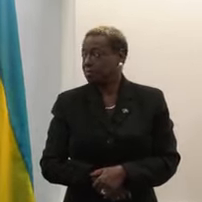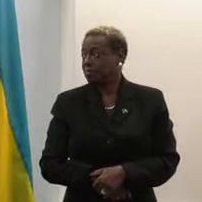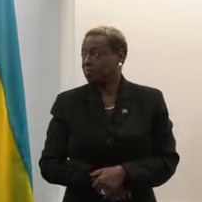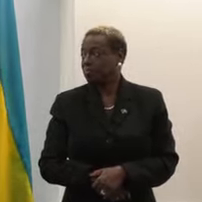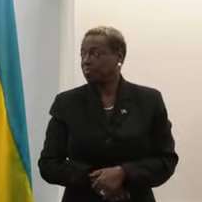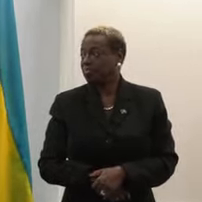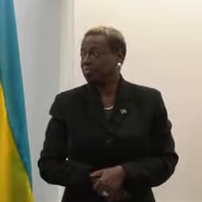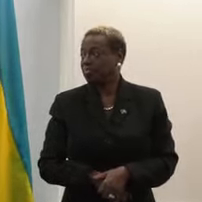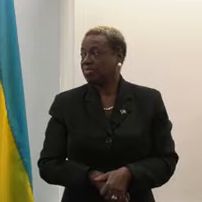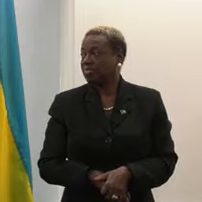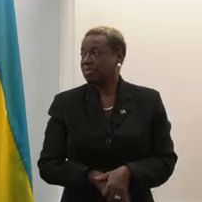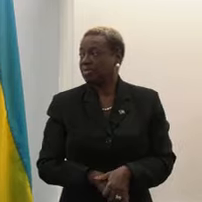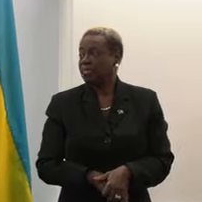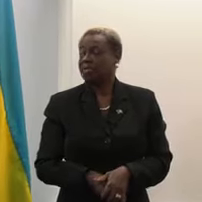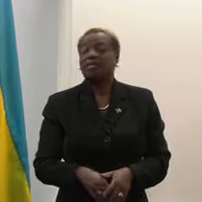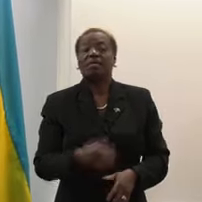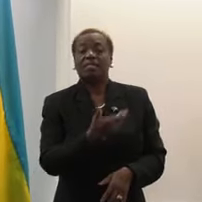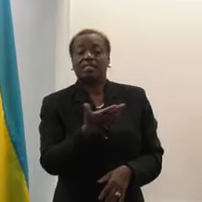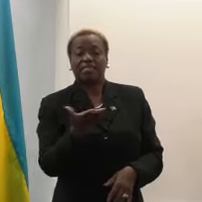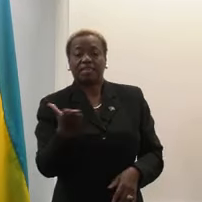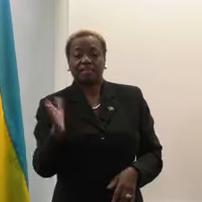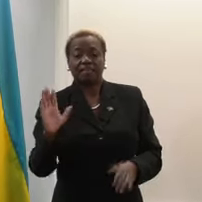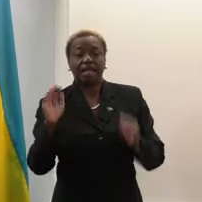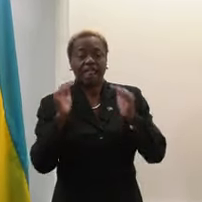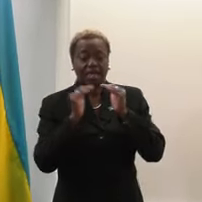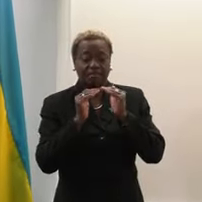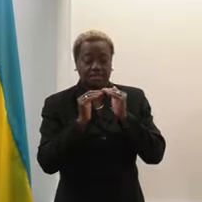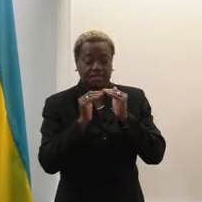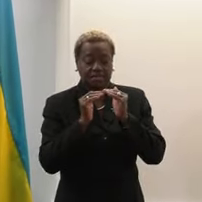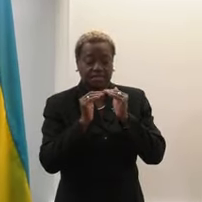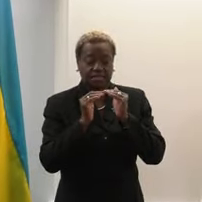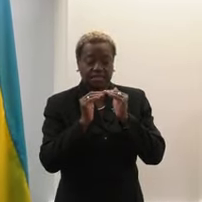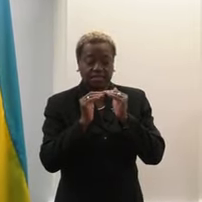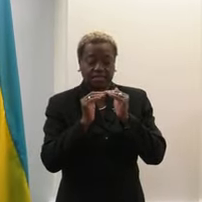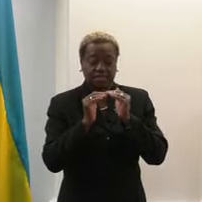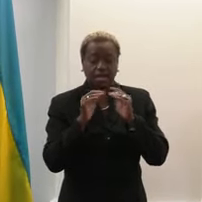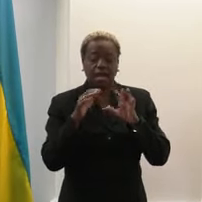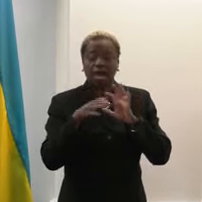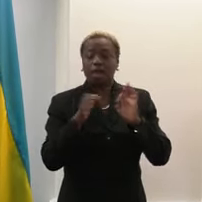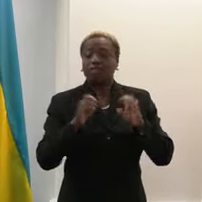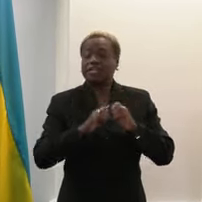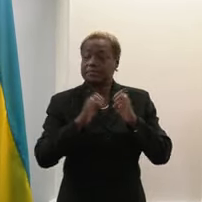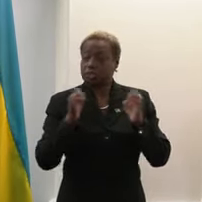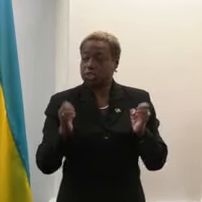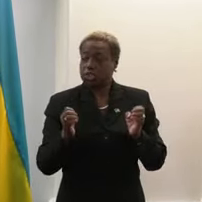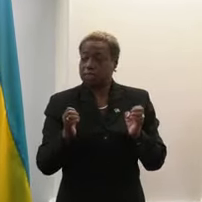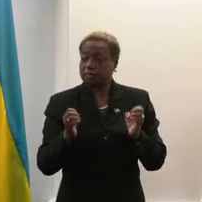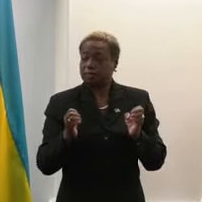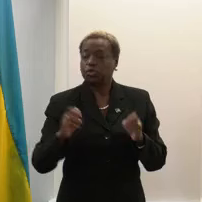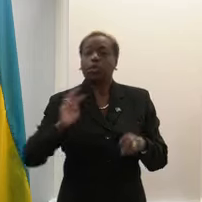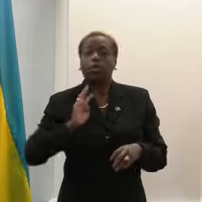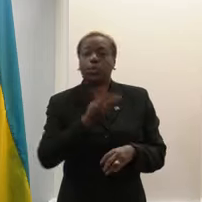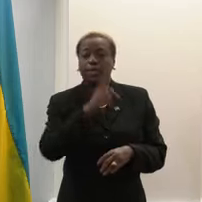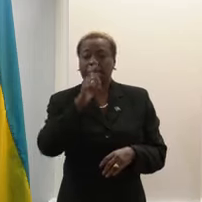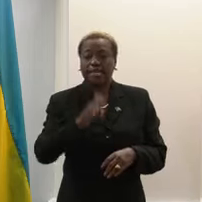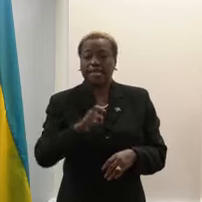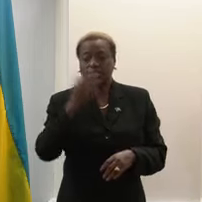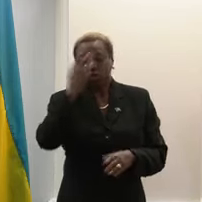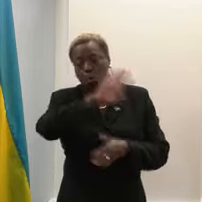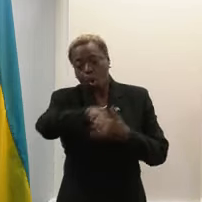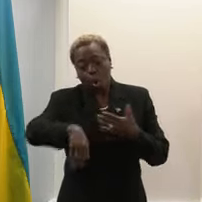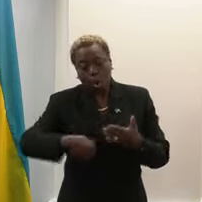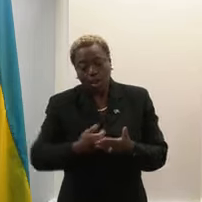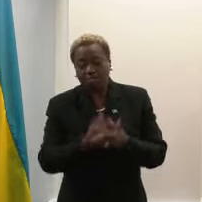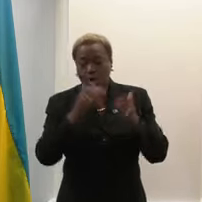Okay, so there's levels of I would say exposure. Certainly, we need to know all of the